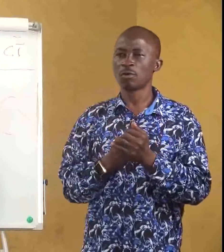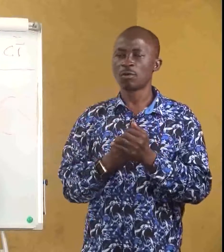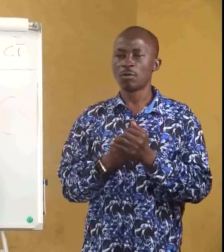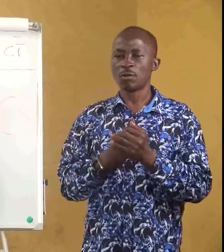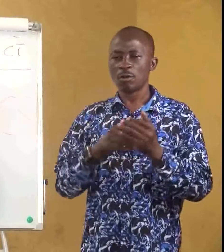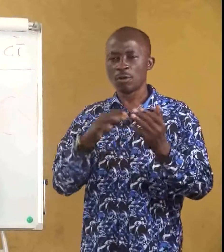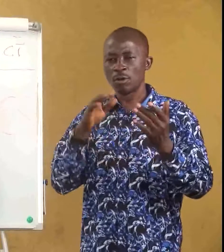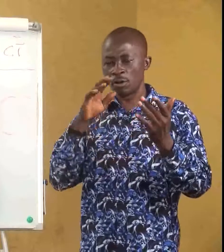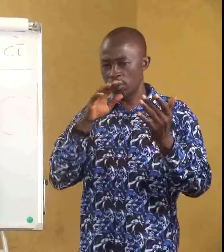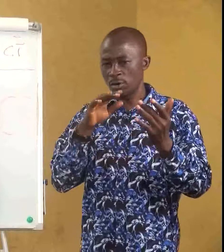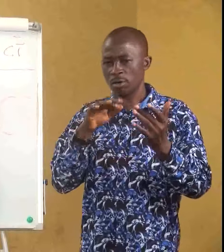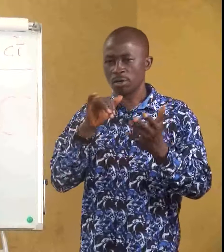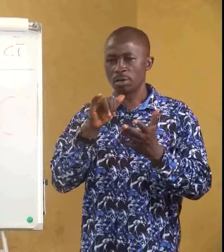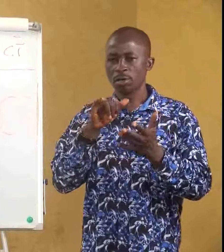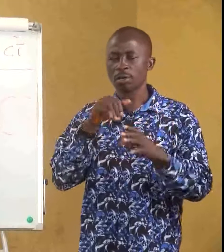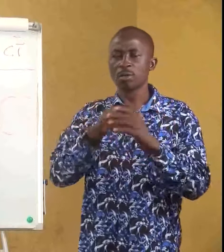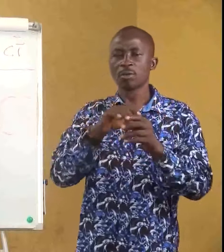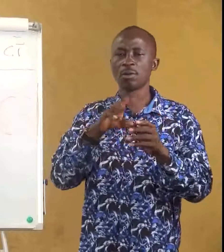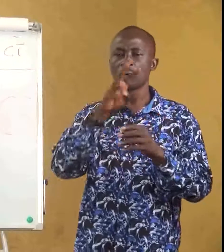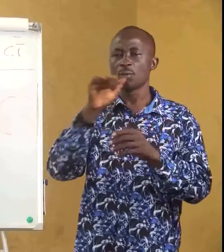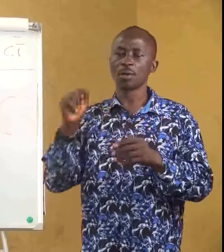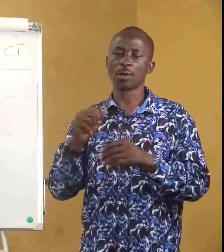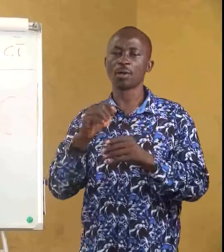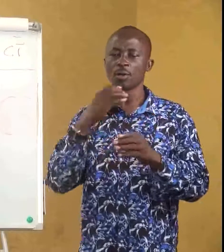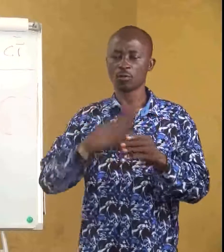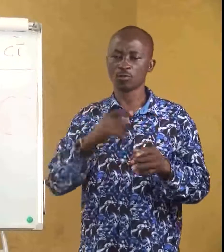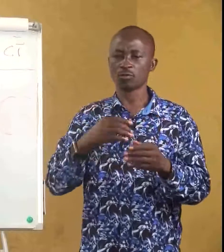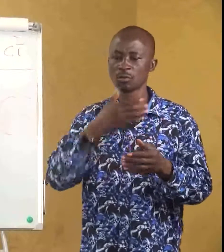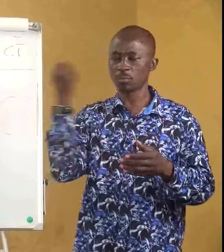WAEC, NECO, and JAM exams. Wish you the best till we meet in our